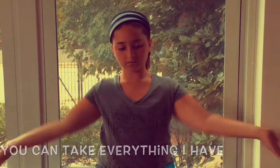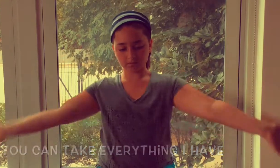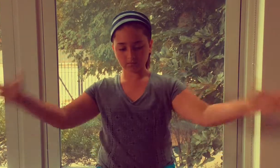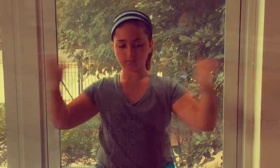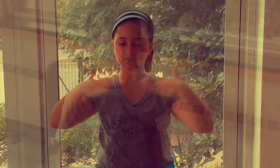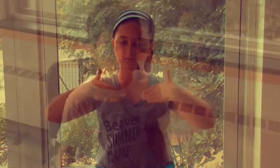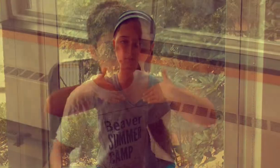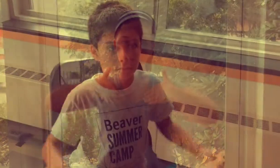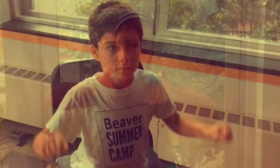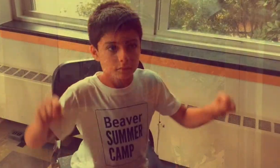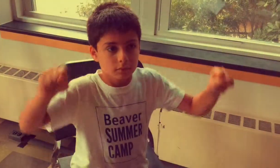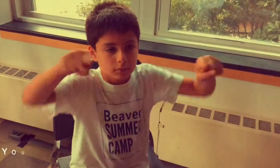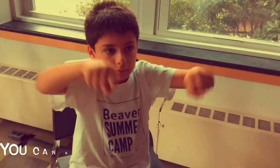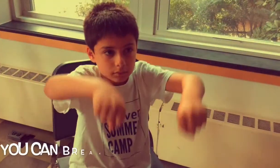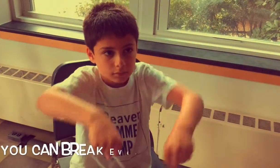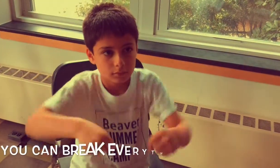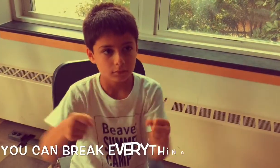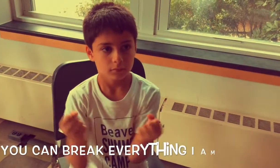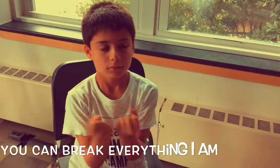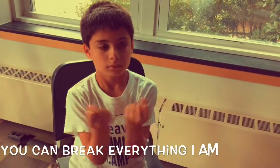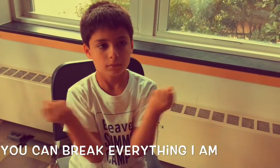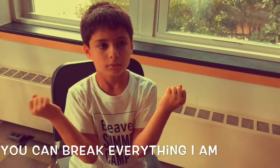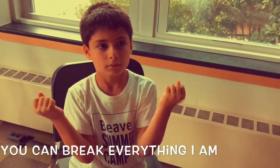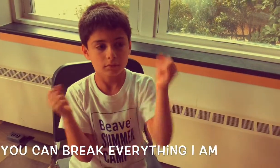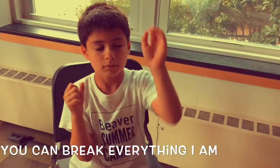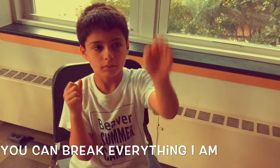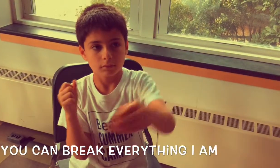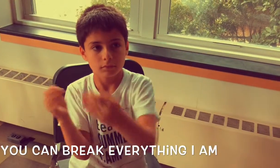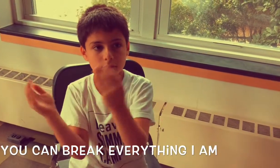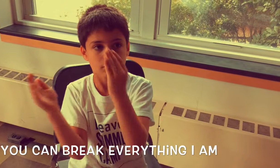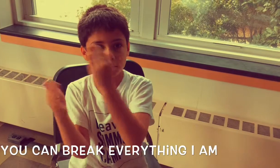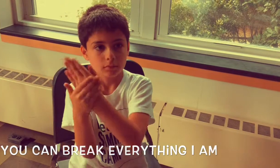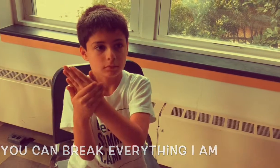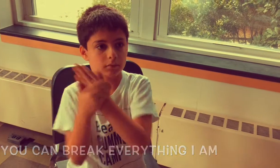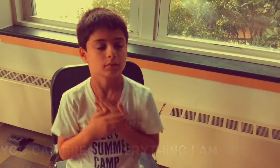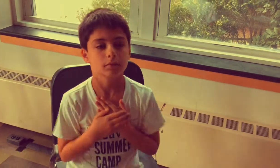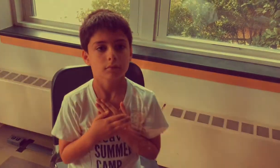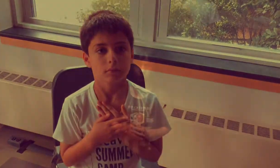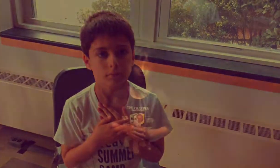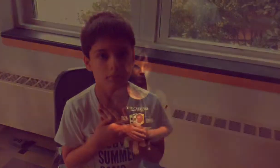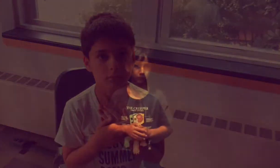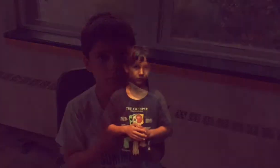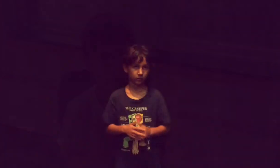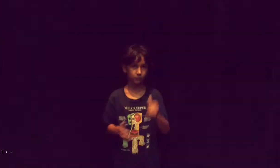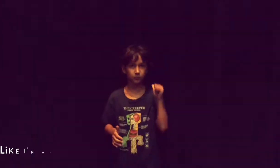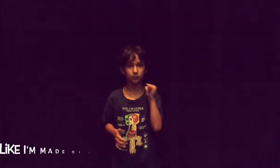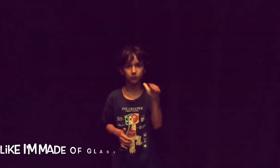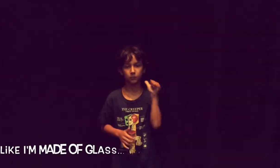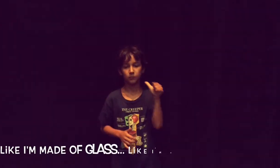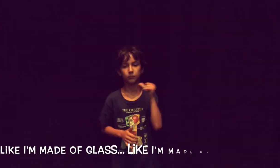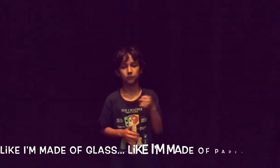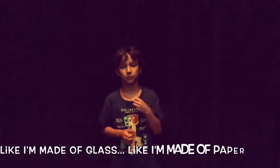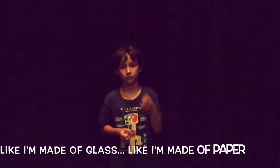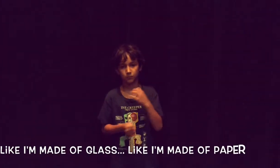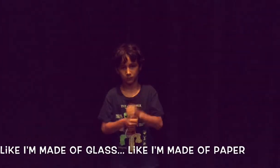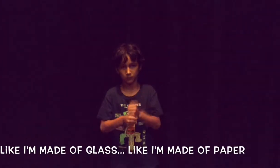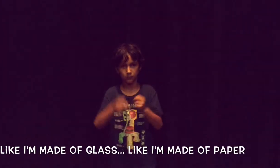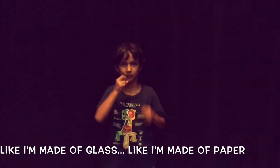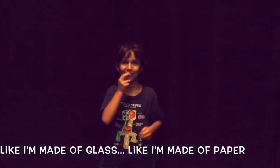I have. You can break everything I am. Like I'm made of